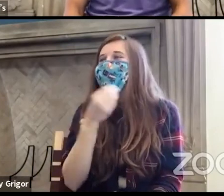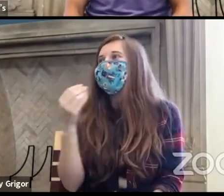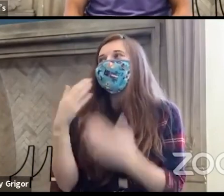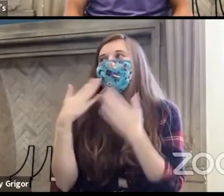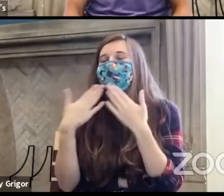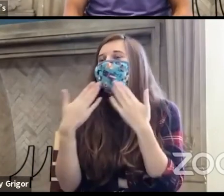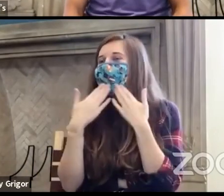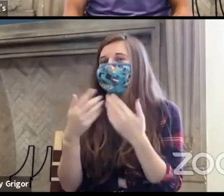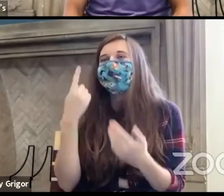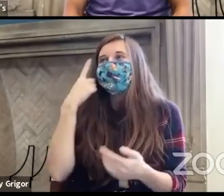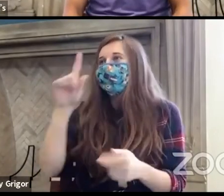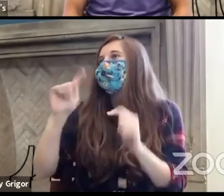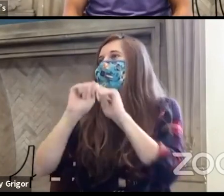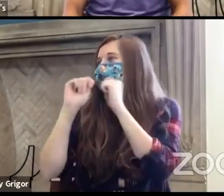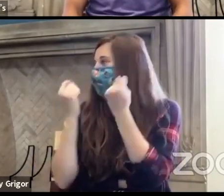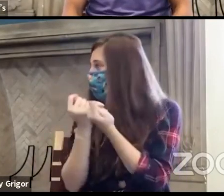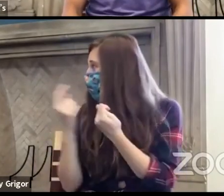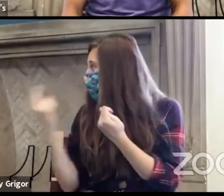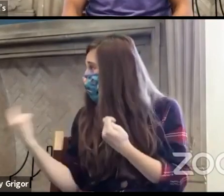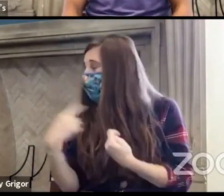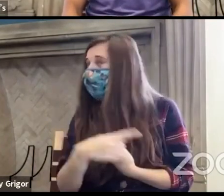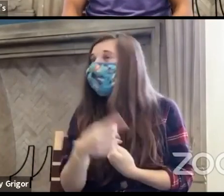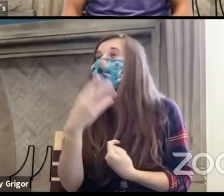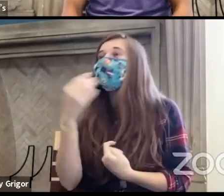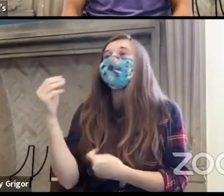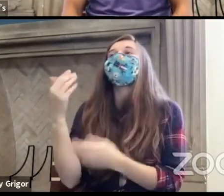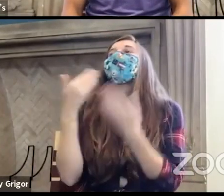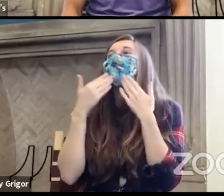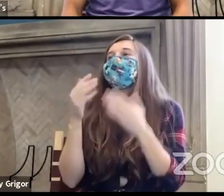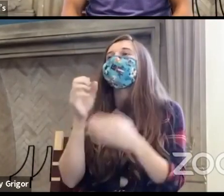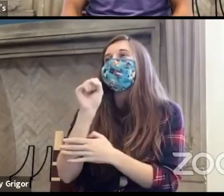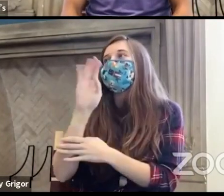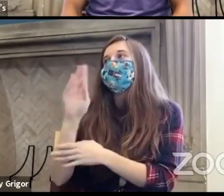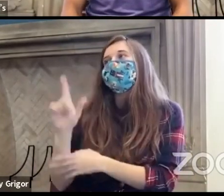Thank you, August, and thank you to the team and to the Santa Barbara Library